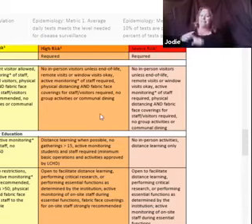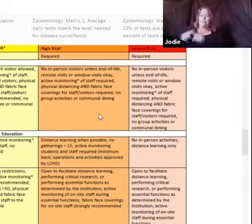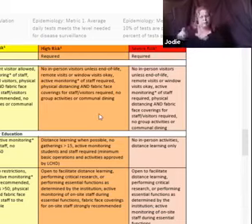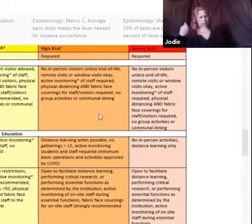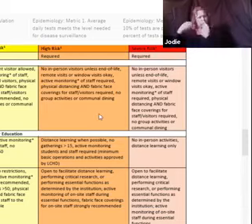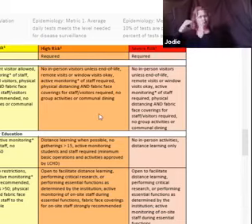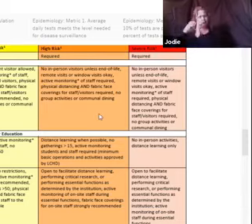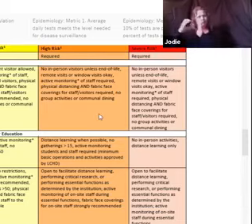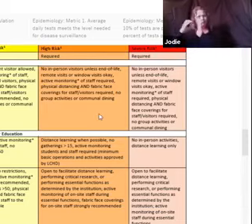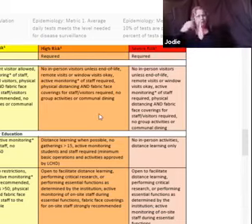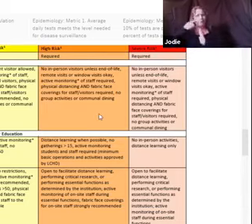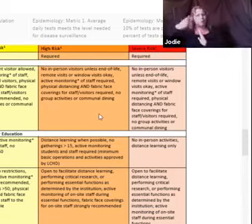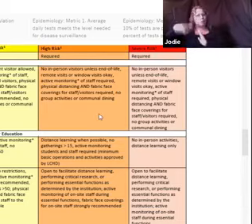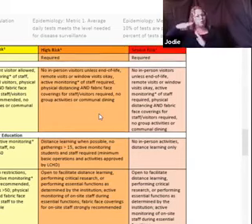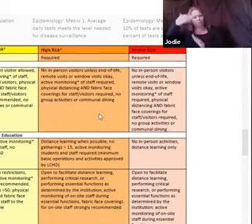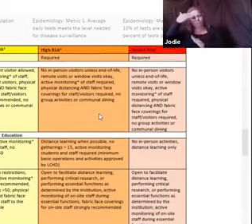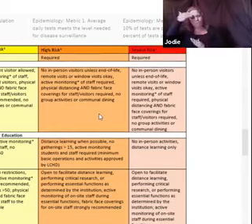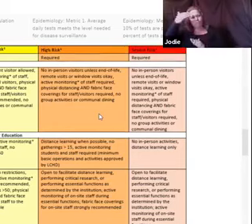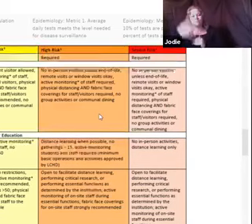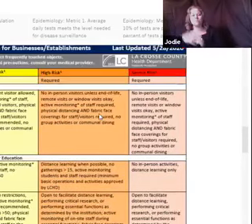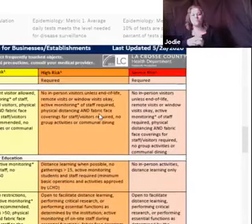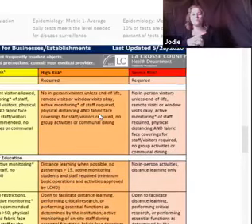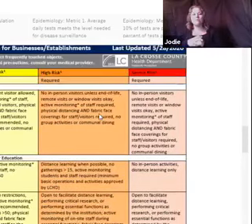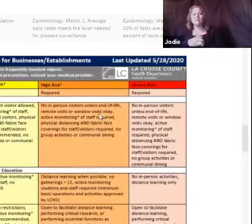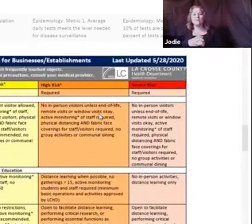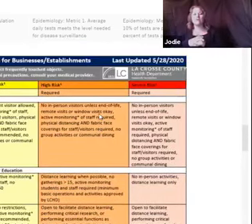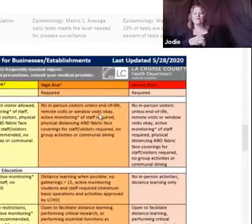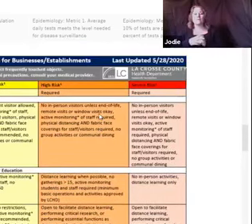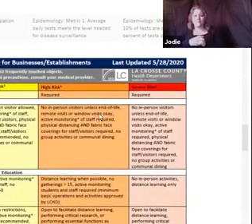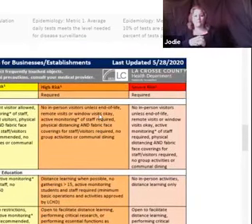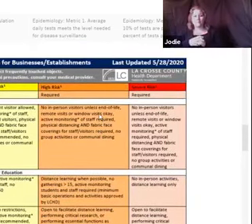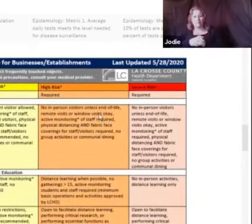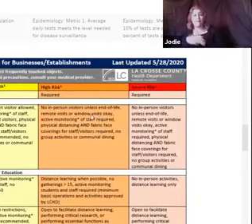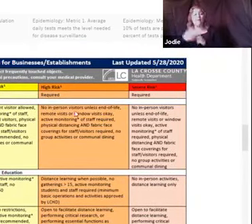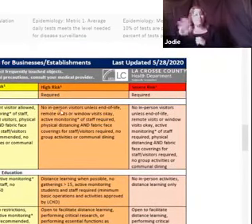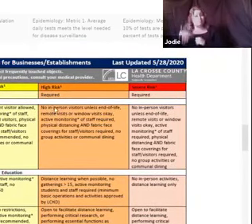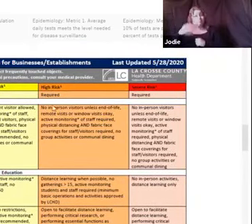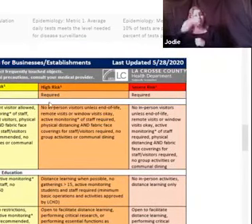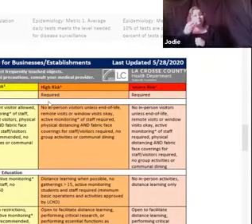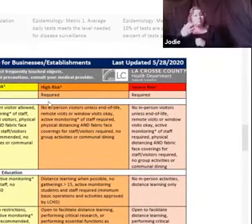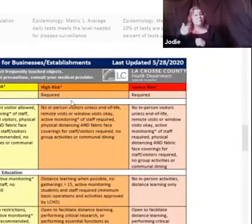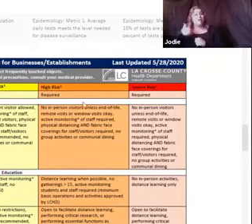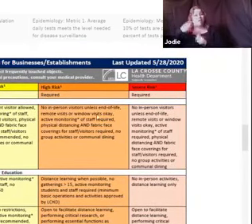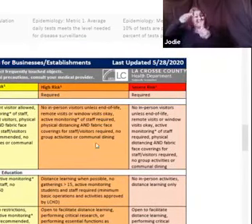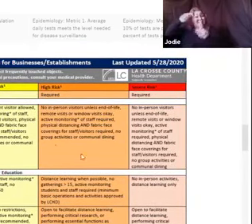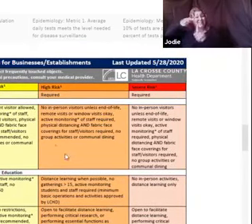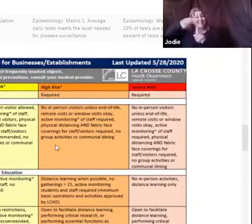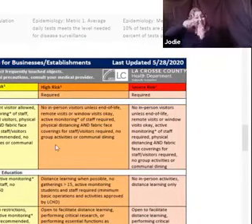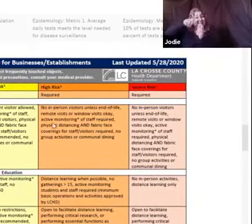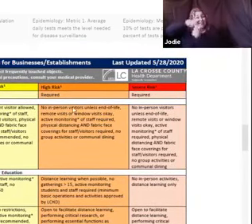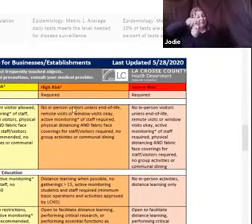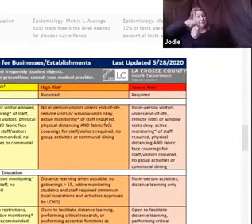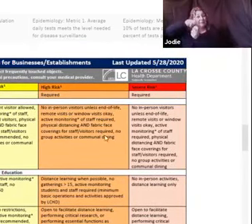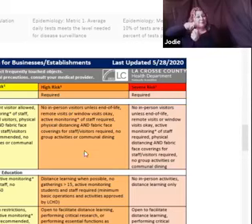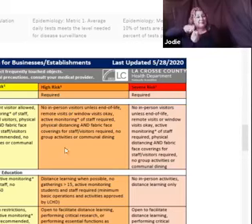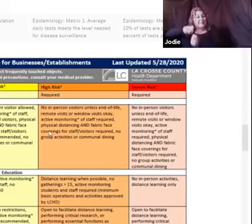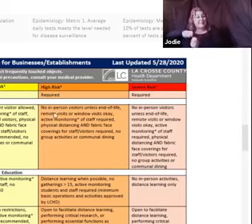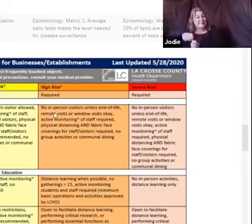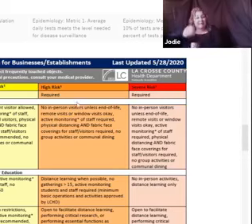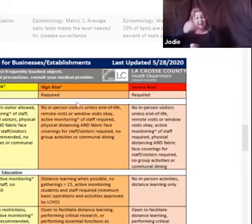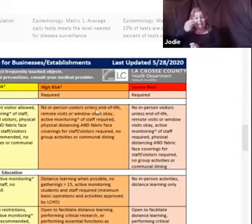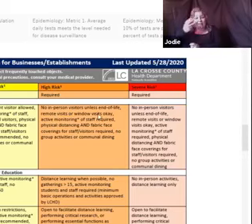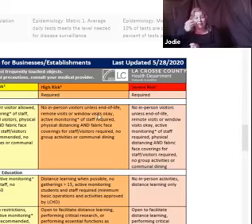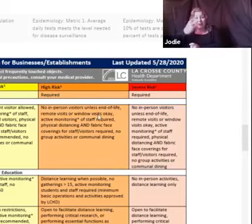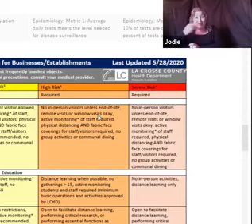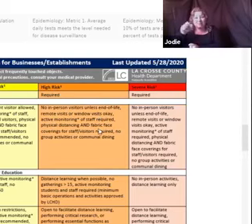would recommend. We want to acknowledge that there's a lot of specifics in each of these areas that isn't going to be encapsulated by this